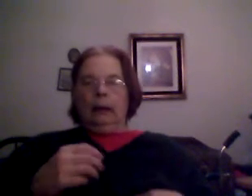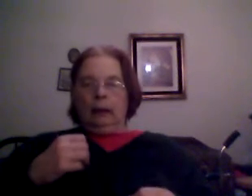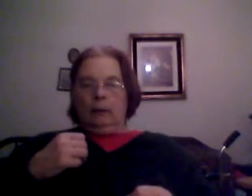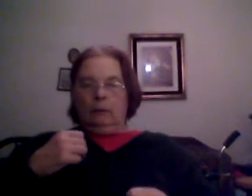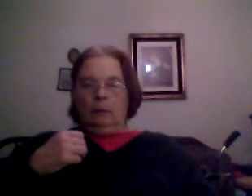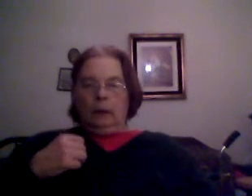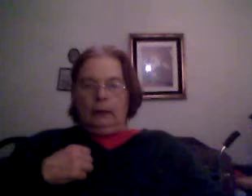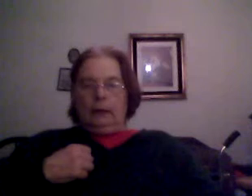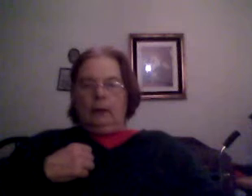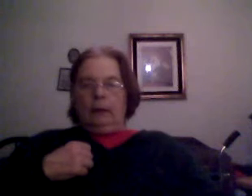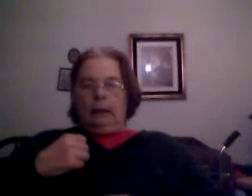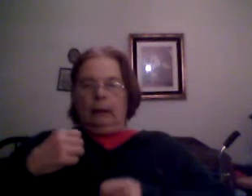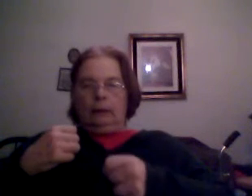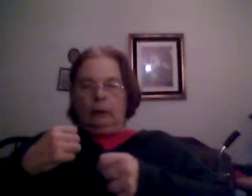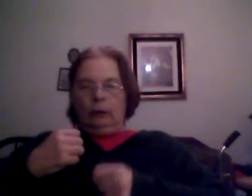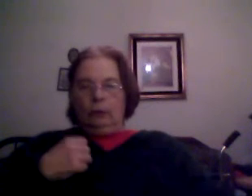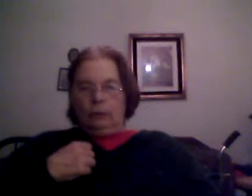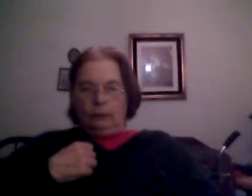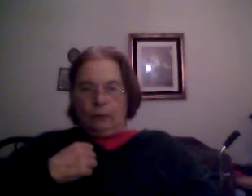a military